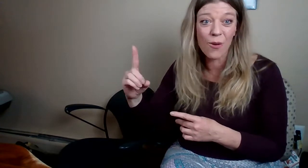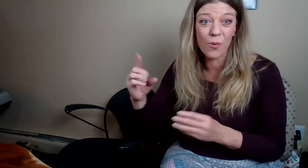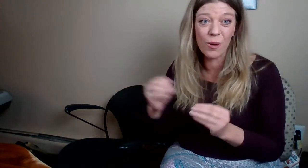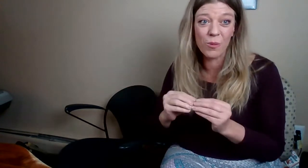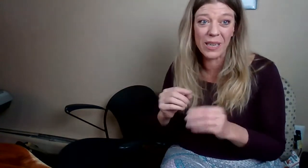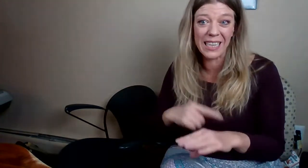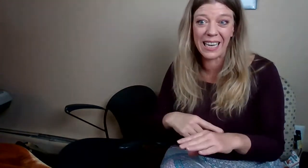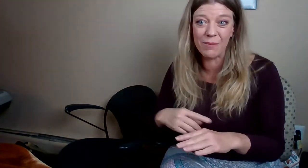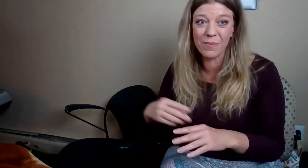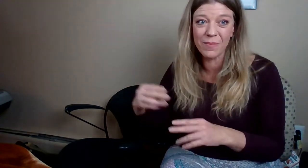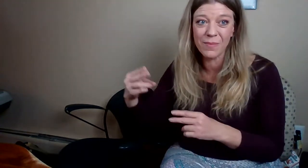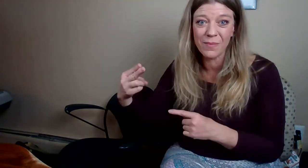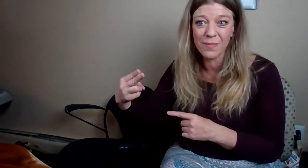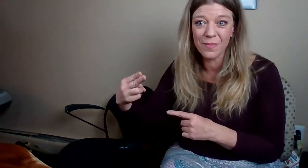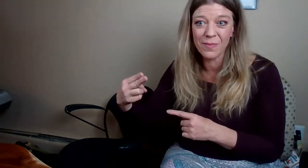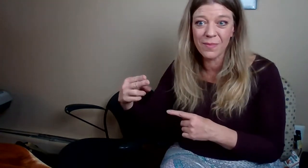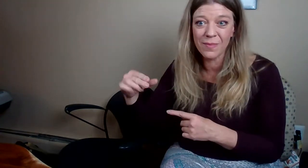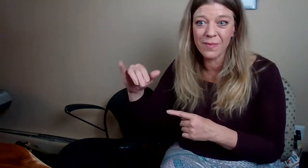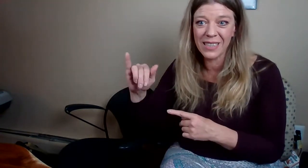One more time.